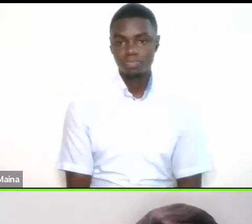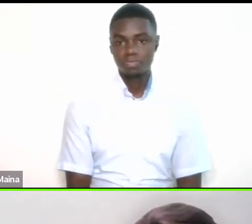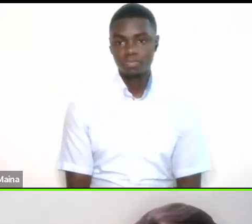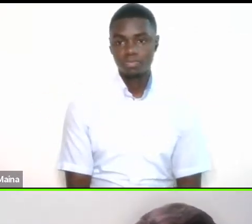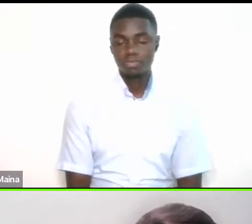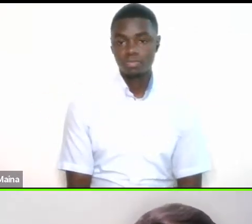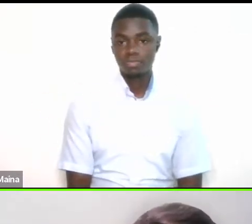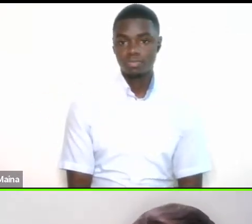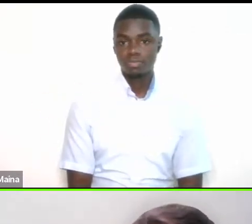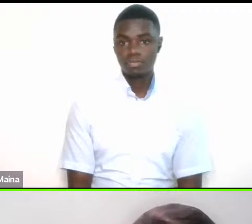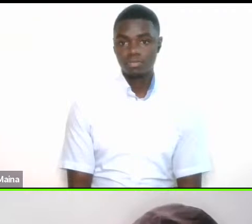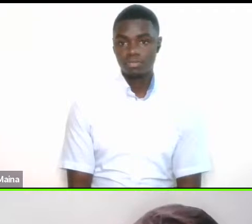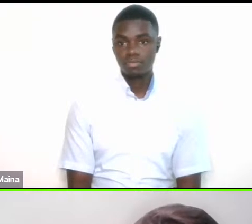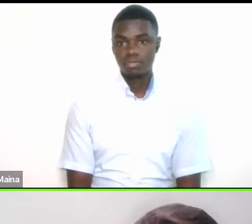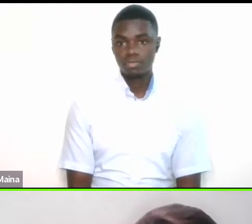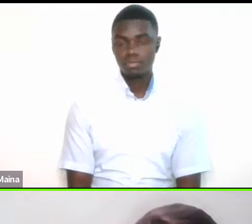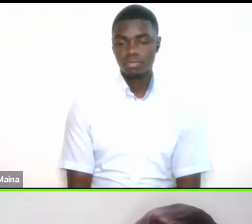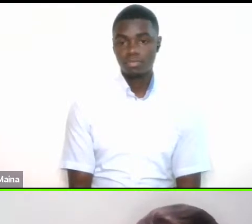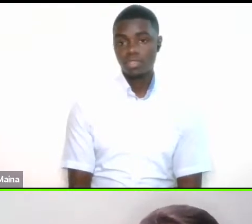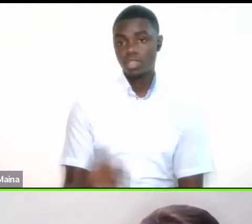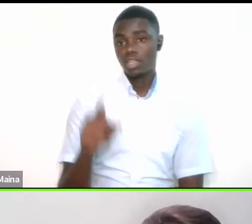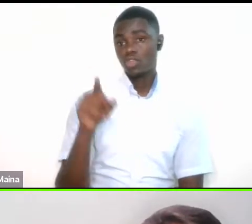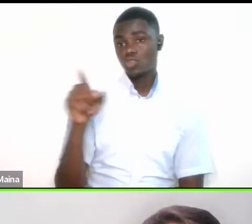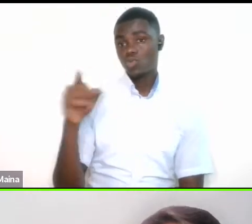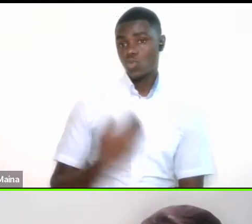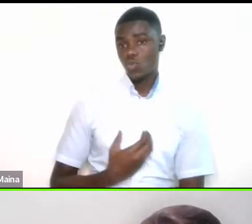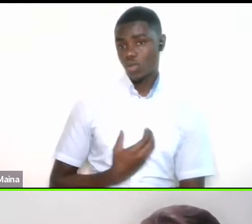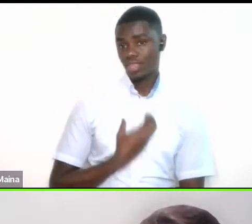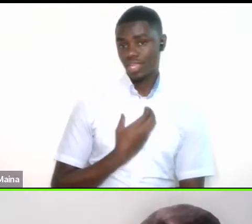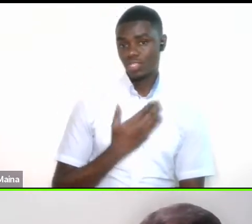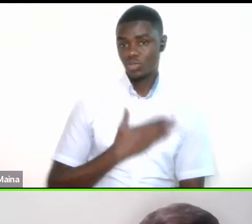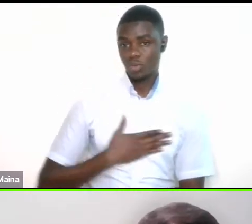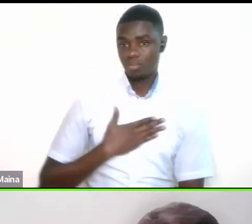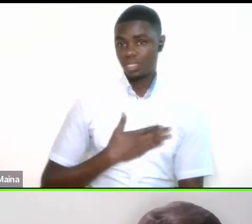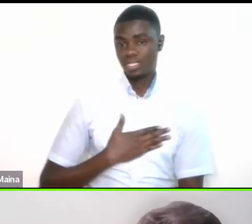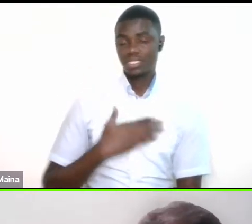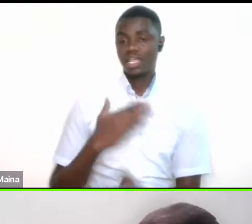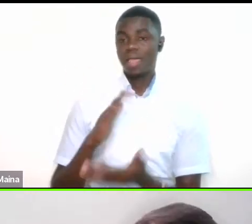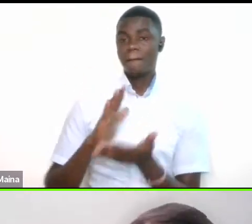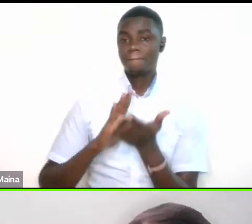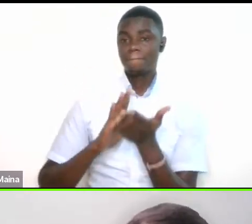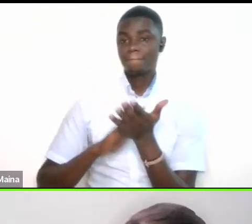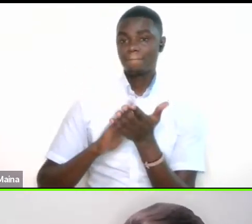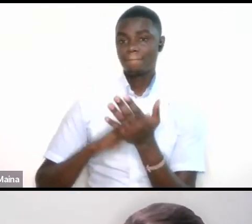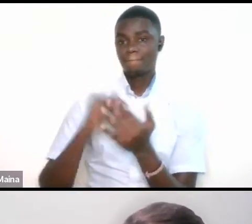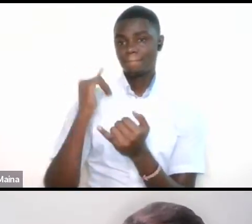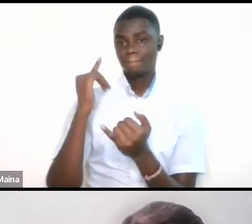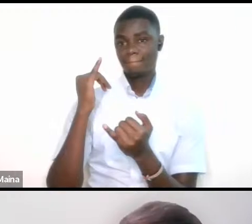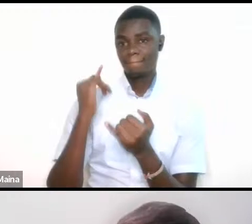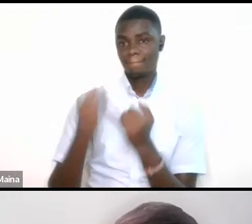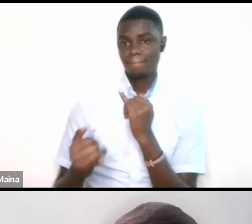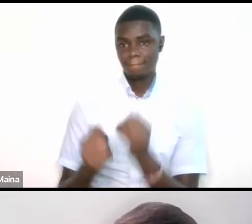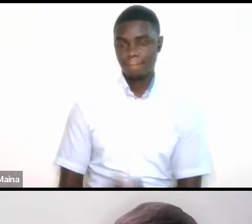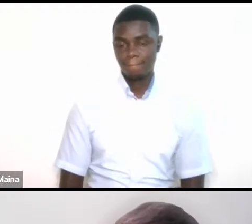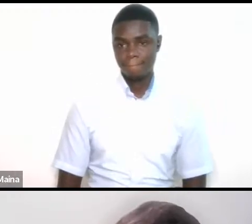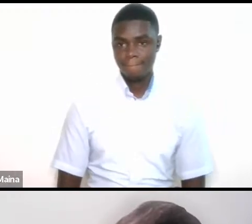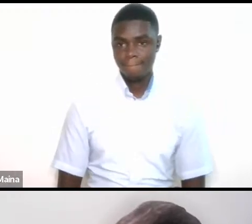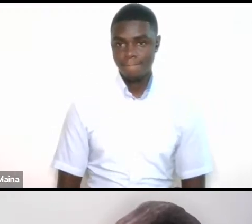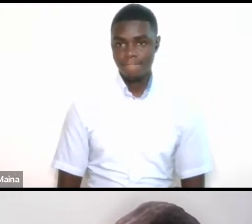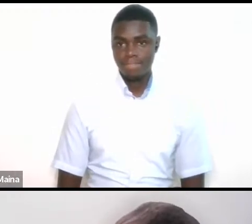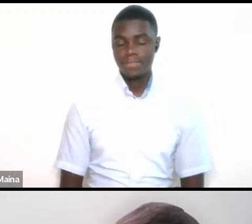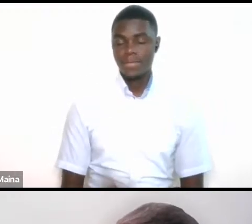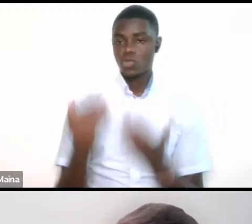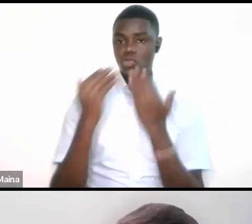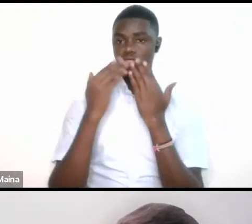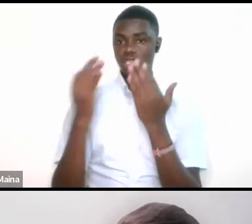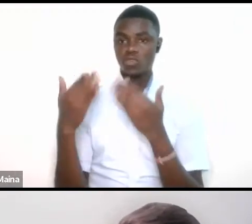our guest. Please make the final comments. Sure. Thank you for the